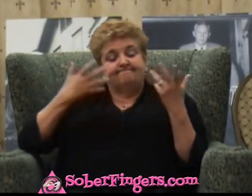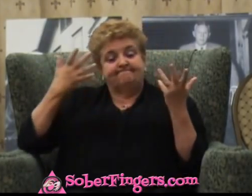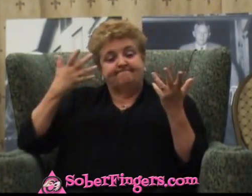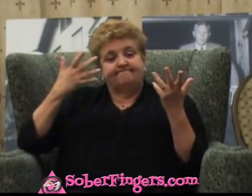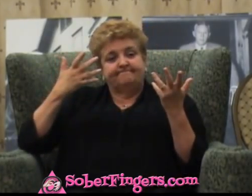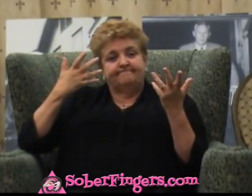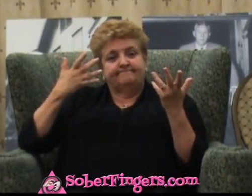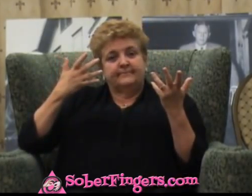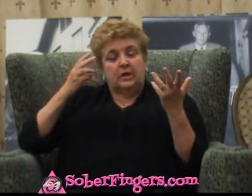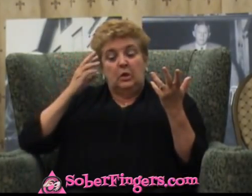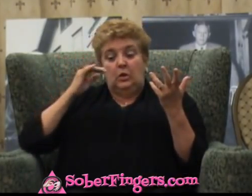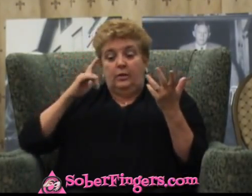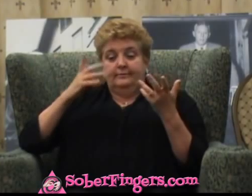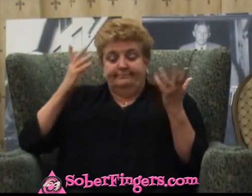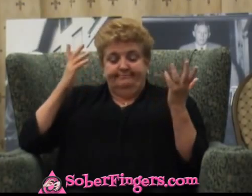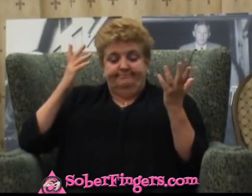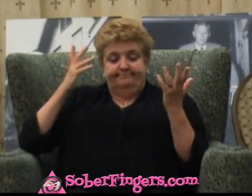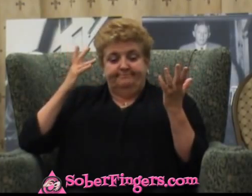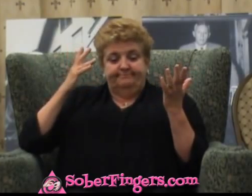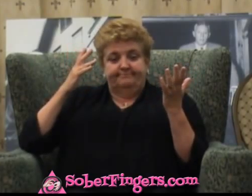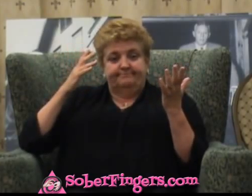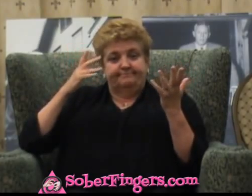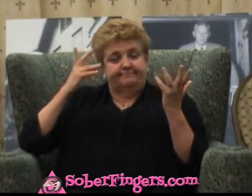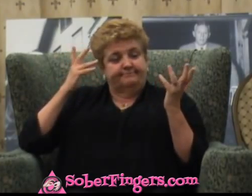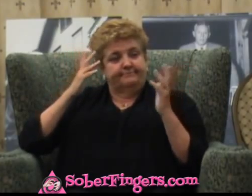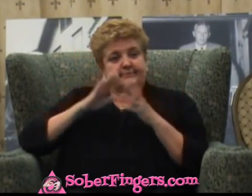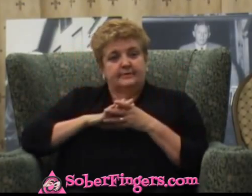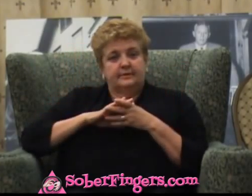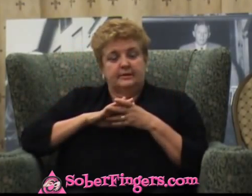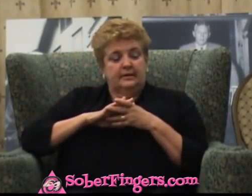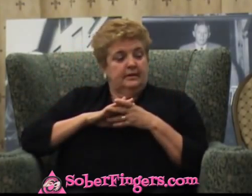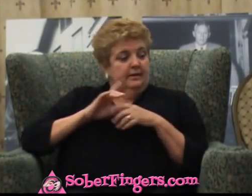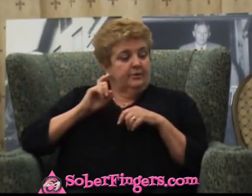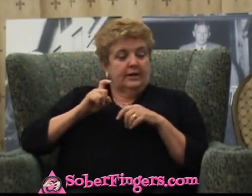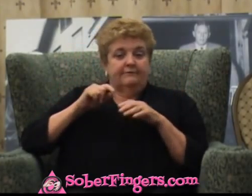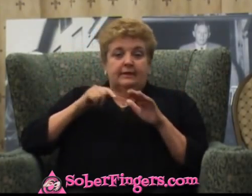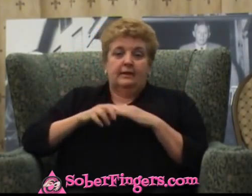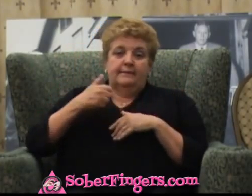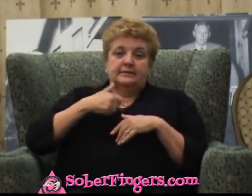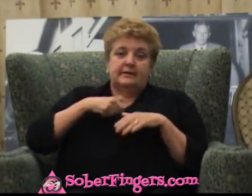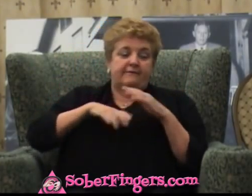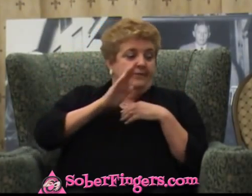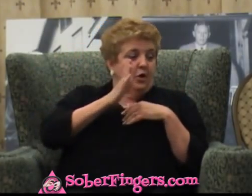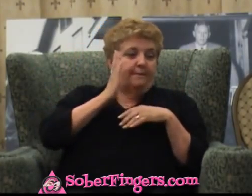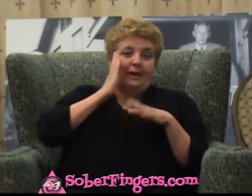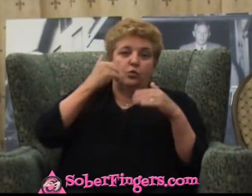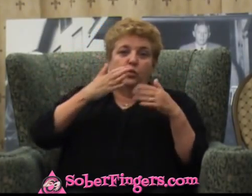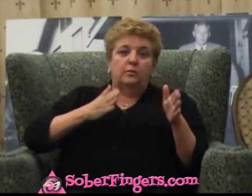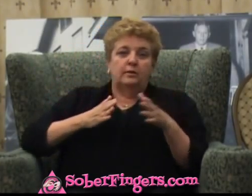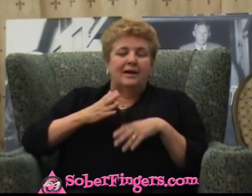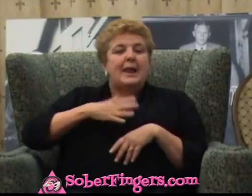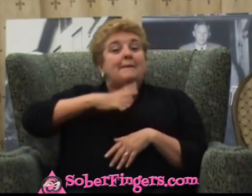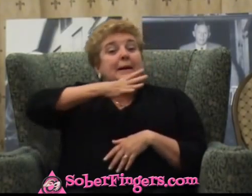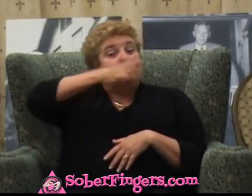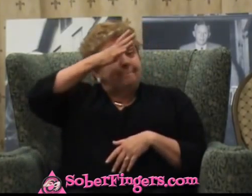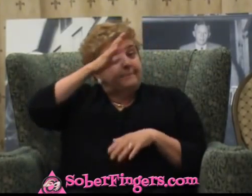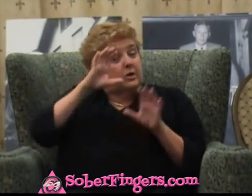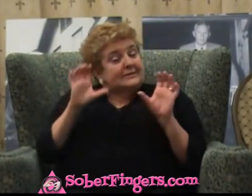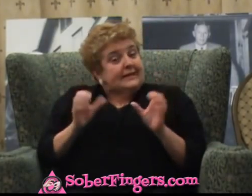up here. I'm going to have to do it right in their spare bedroom. I'm going to have to end it all. And I went on a mission to kill myself. And my parents did everything they could